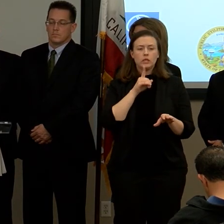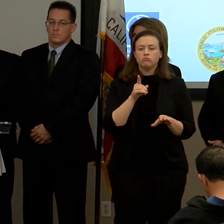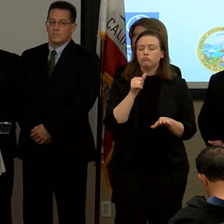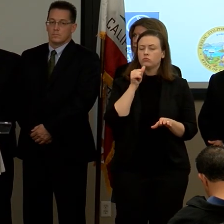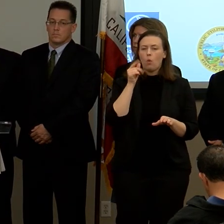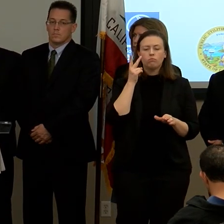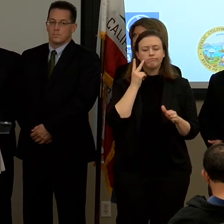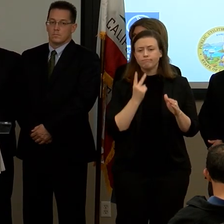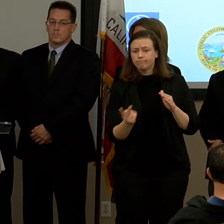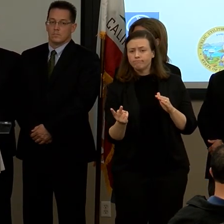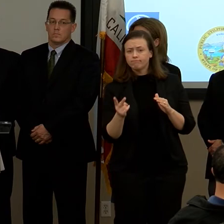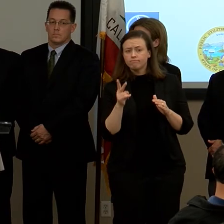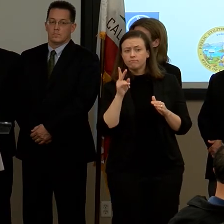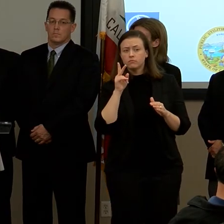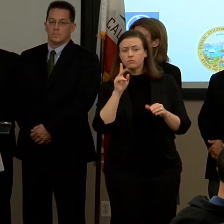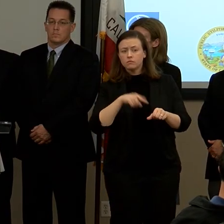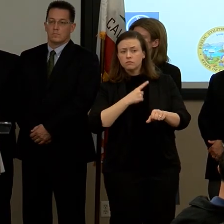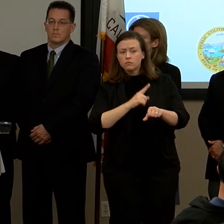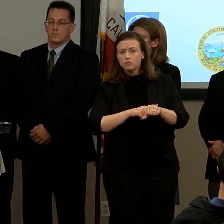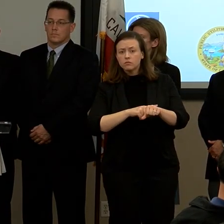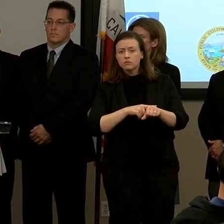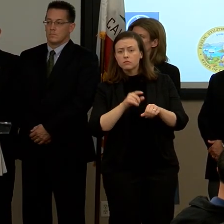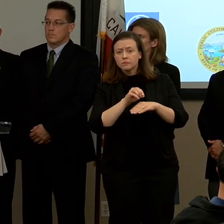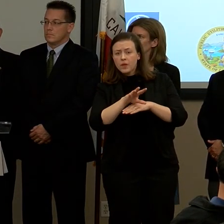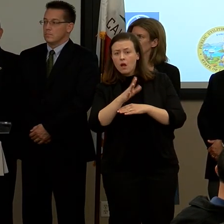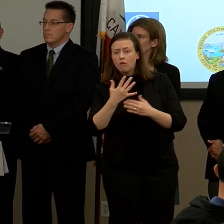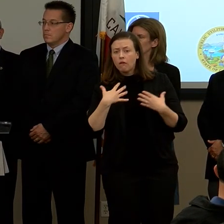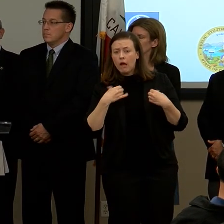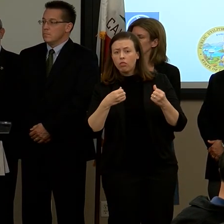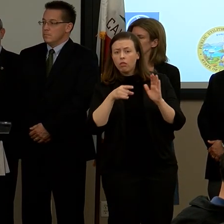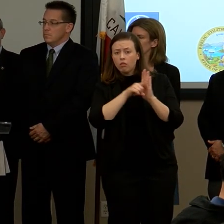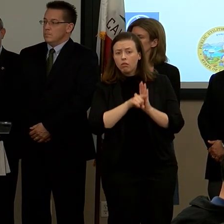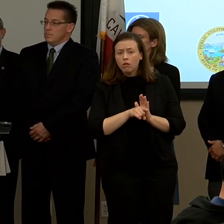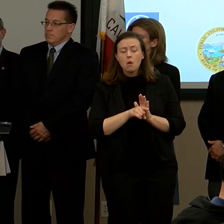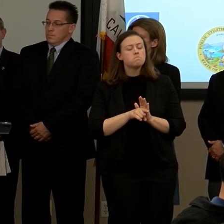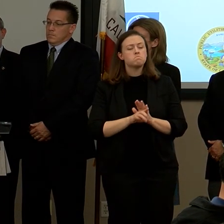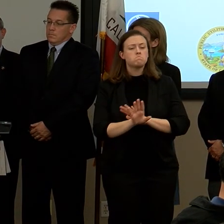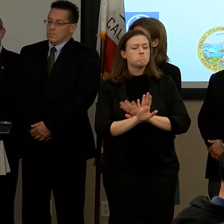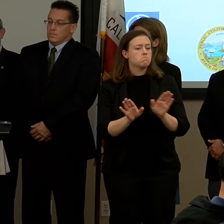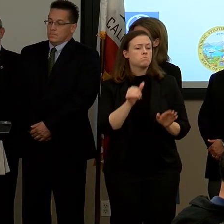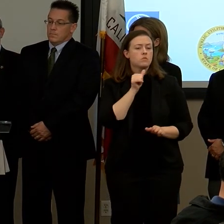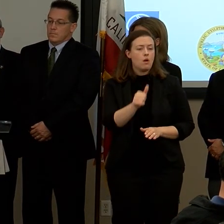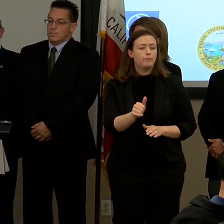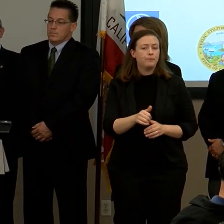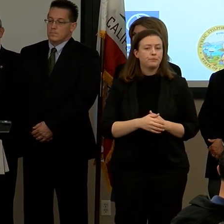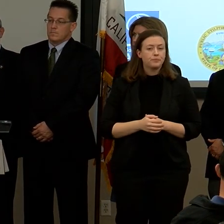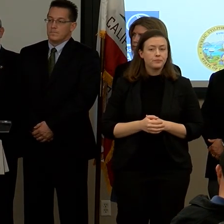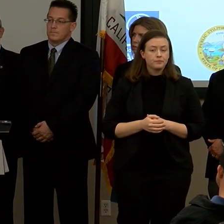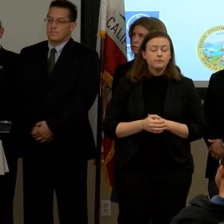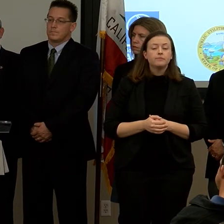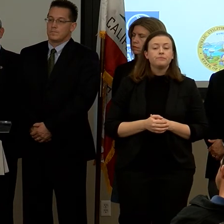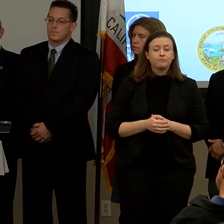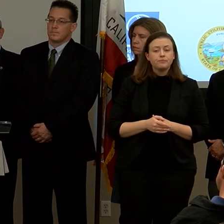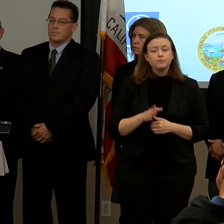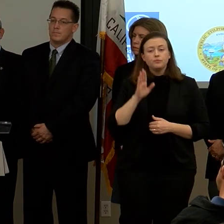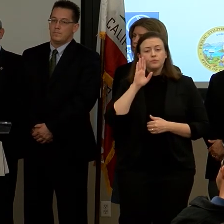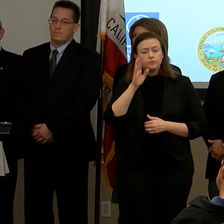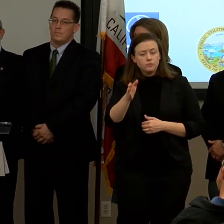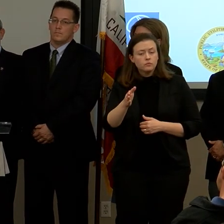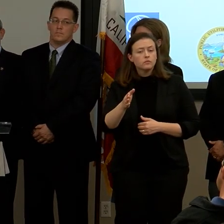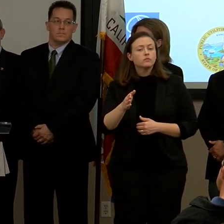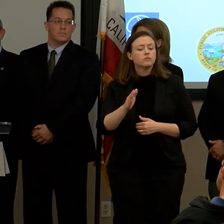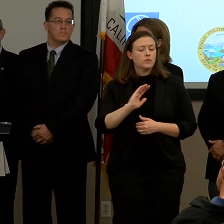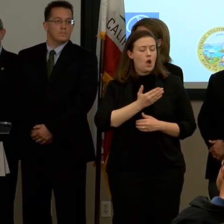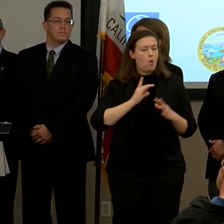that will be any long-term health effects in the community resulting from this. Going forward, there will be a number of things